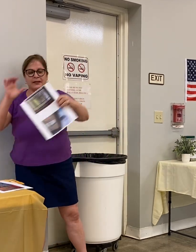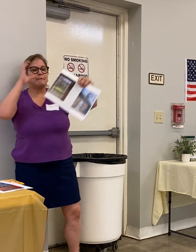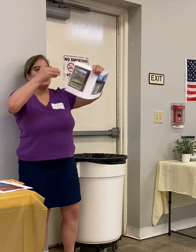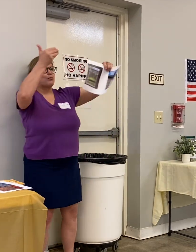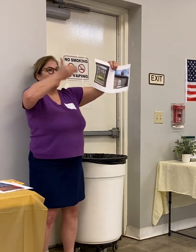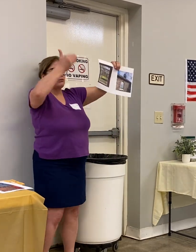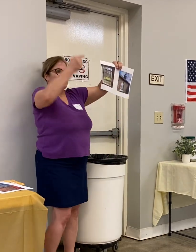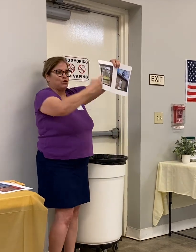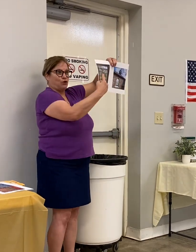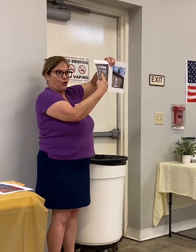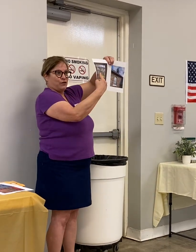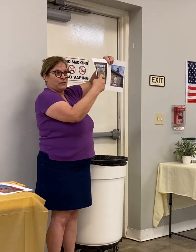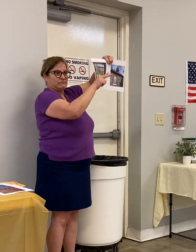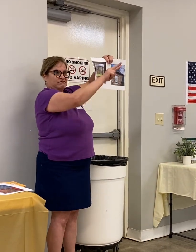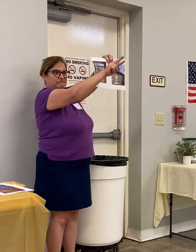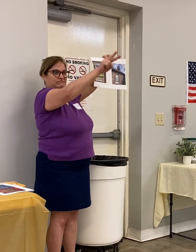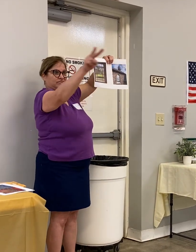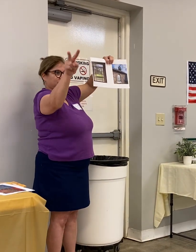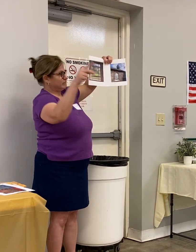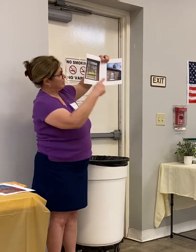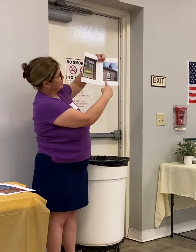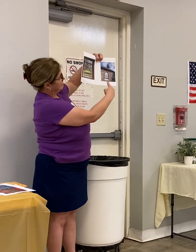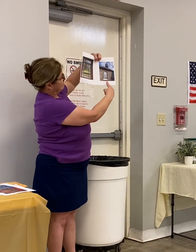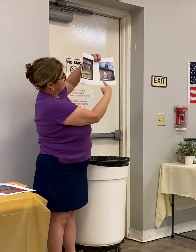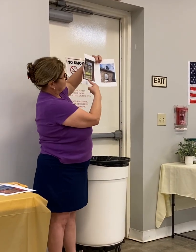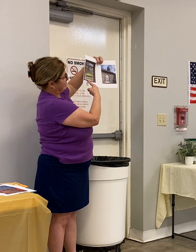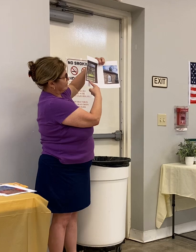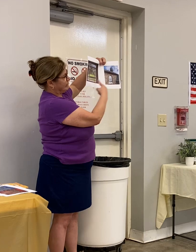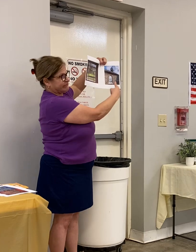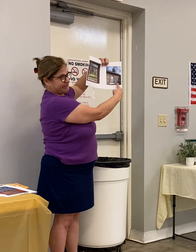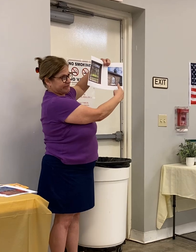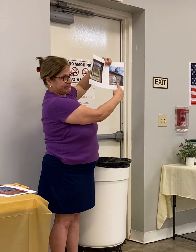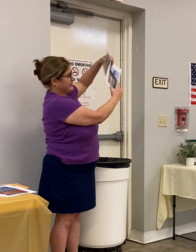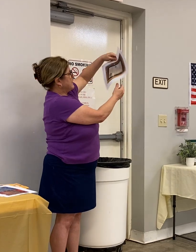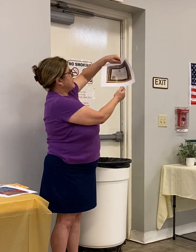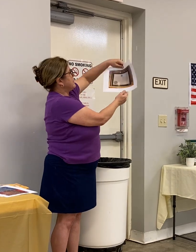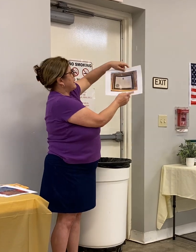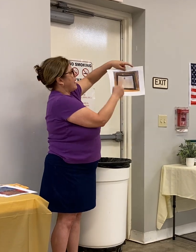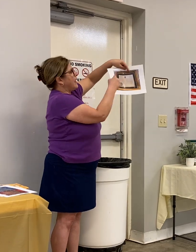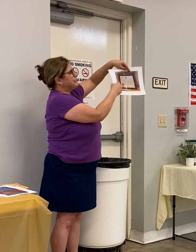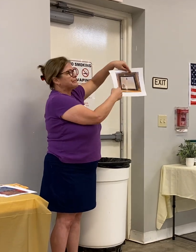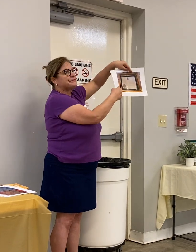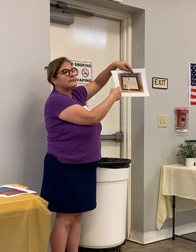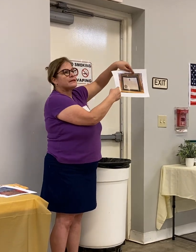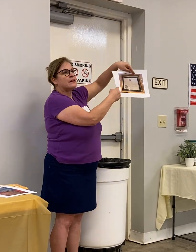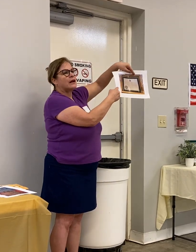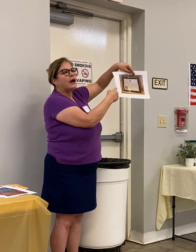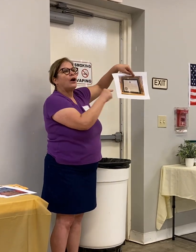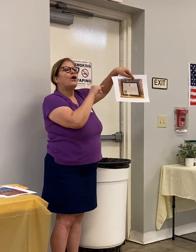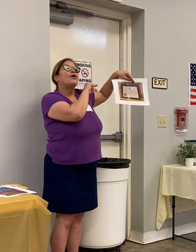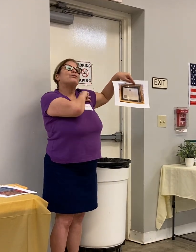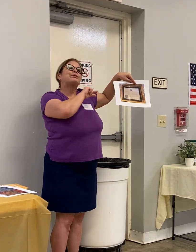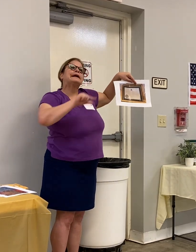sorry. Now this is the window where they looked out from the church. They saw their families being taken